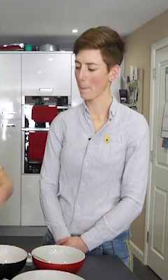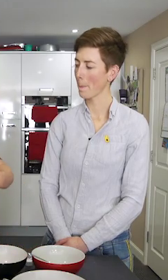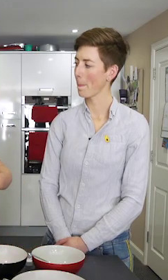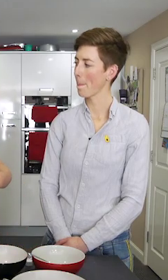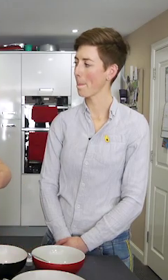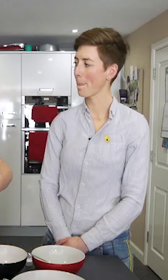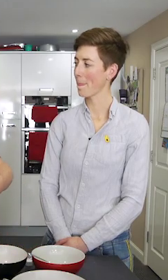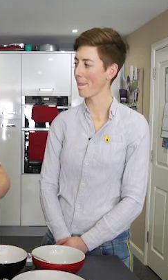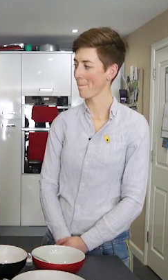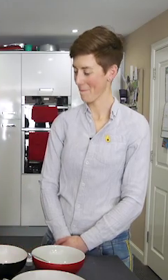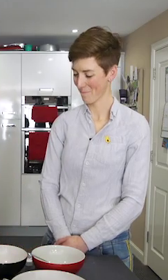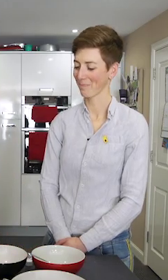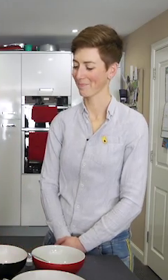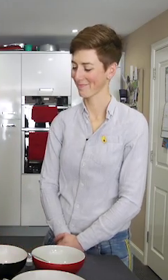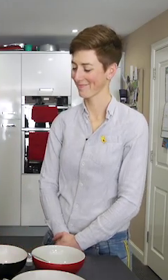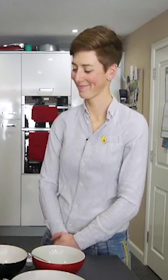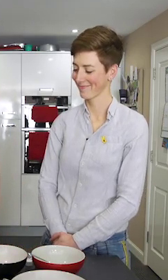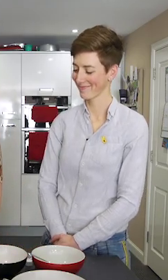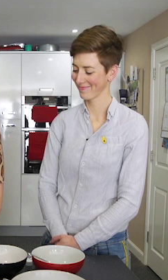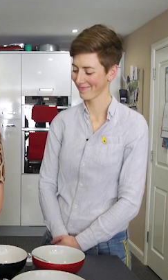Now I'm going to mix them all together.